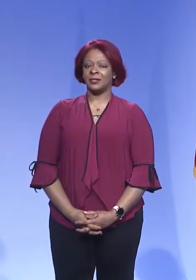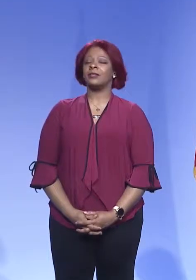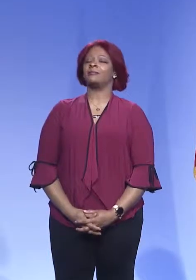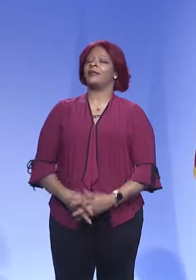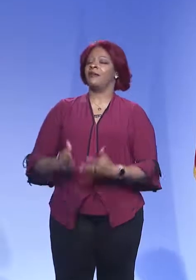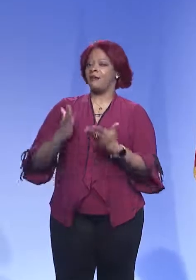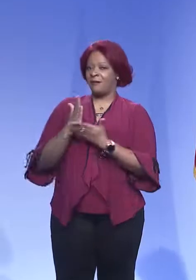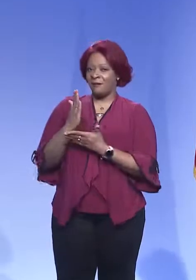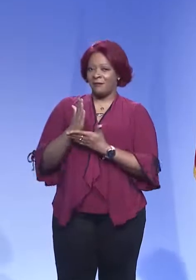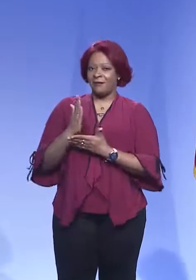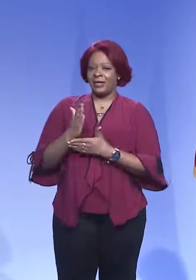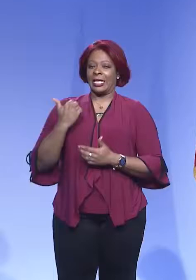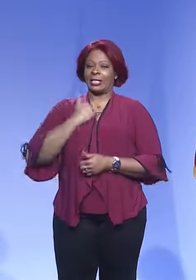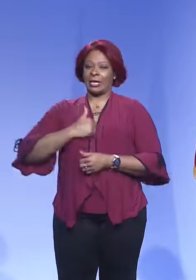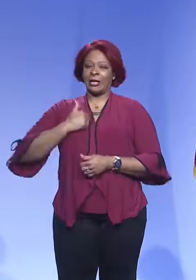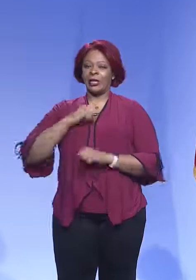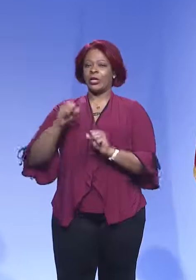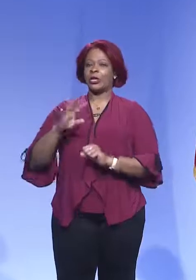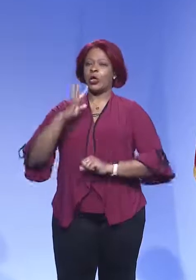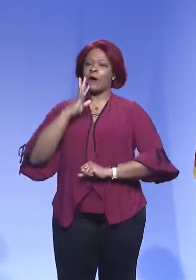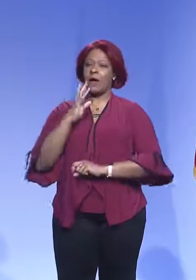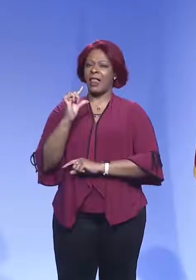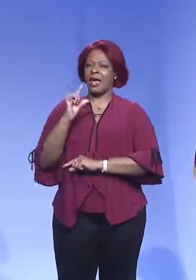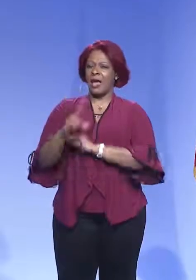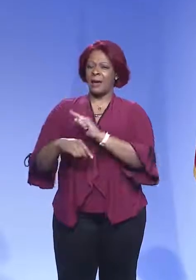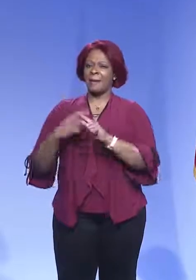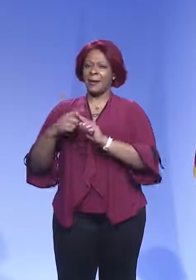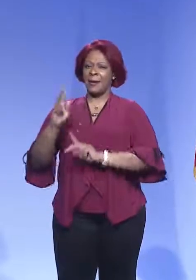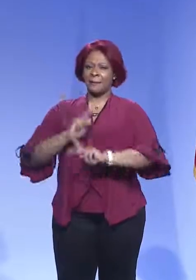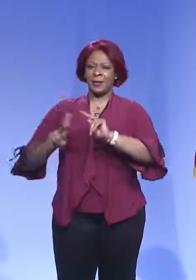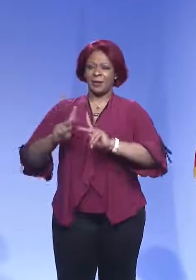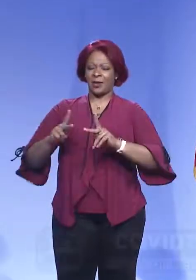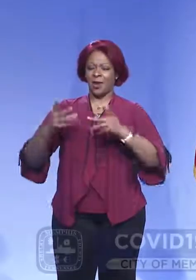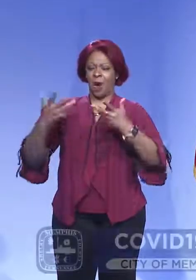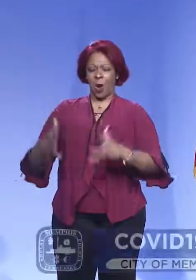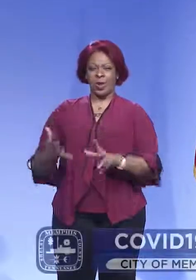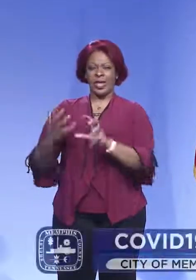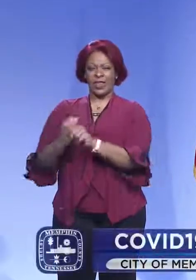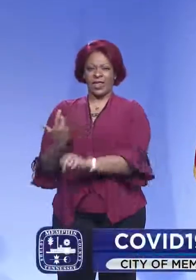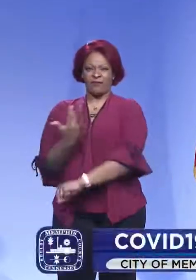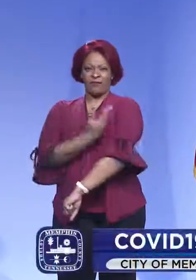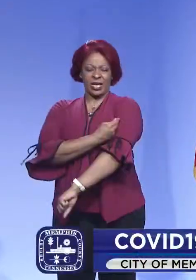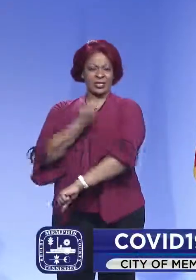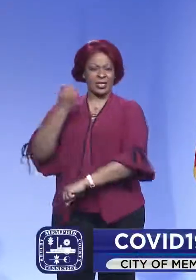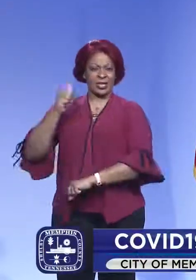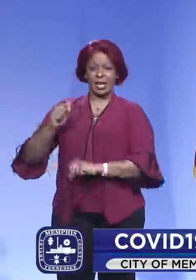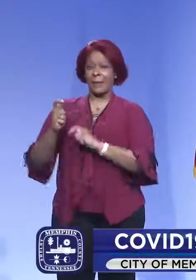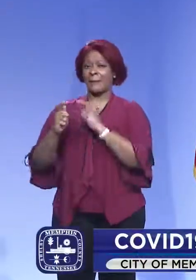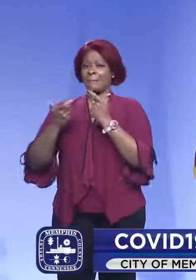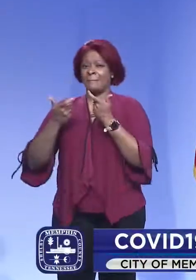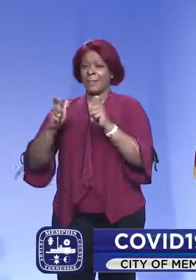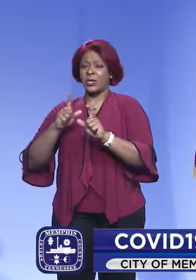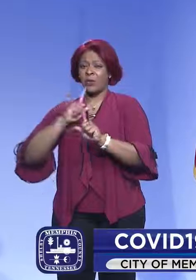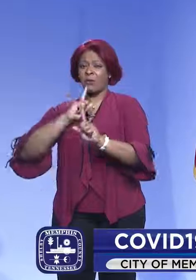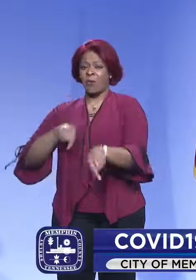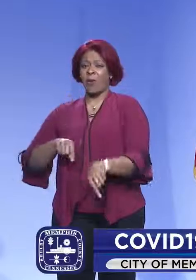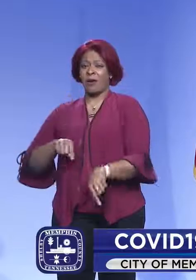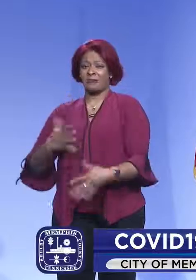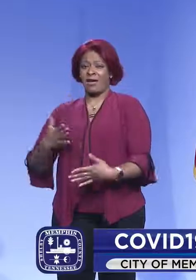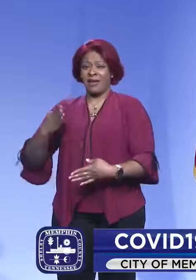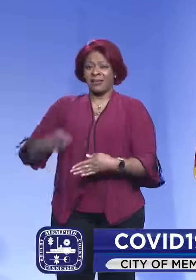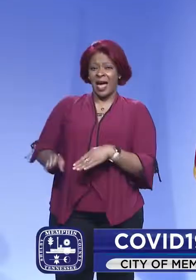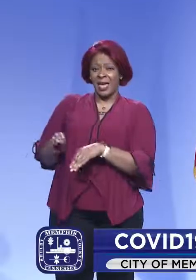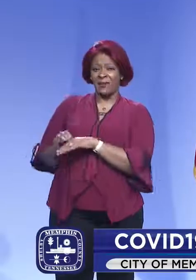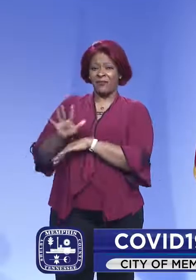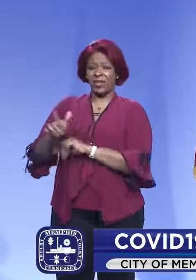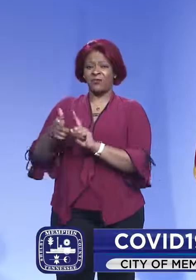Sorry. Can you talk a little bit about the people who have been getting vaccinated? Have there been any major reports of reactions to any of